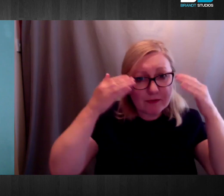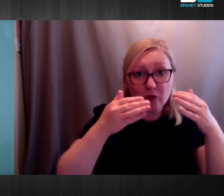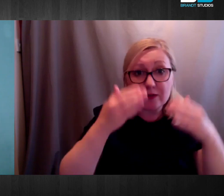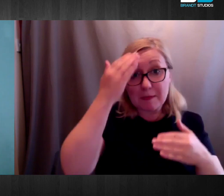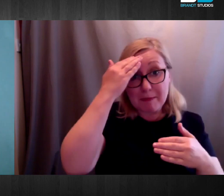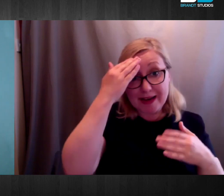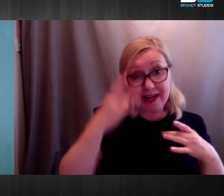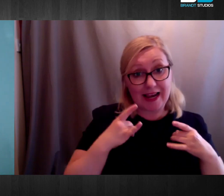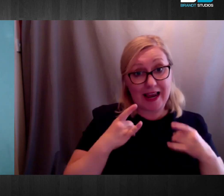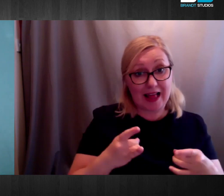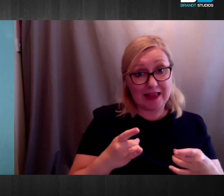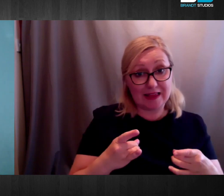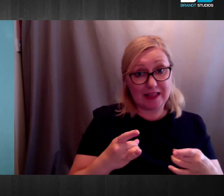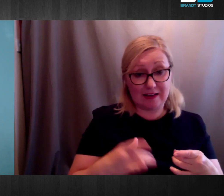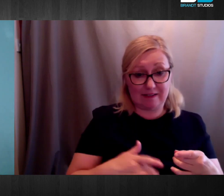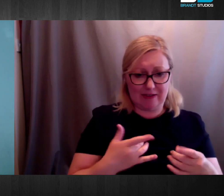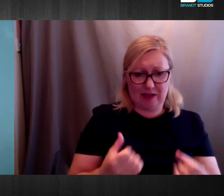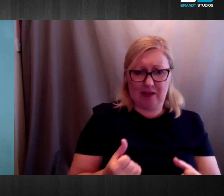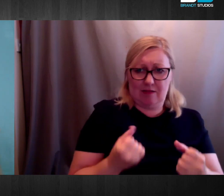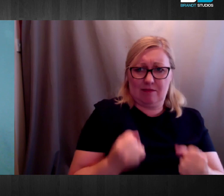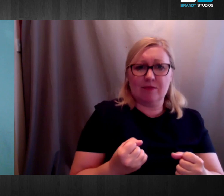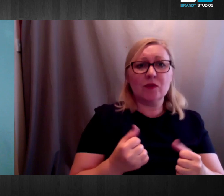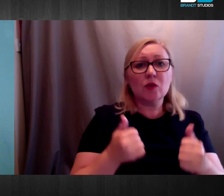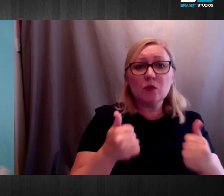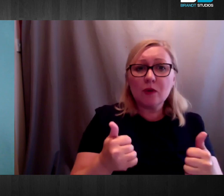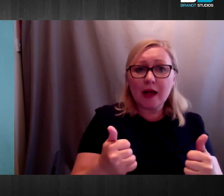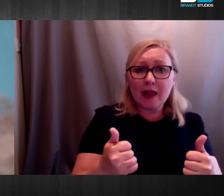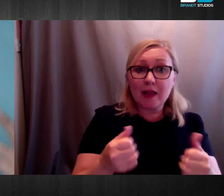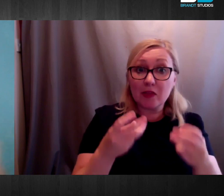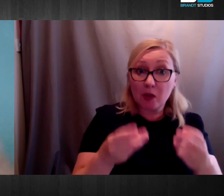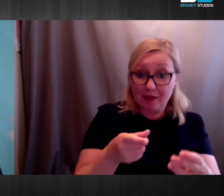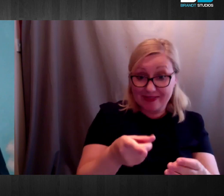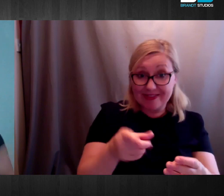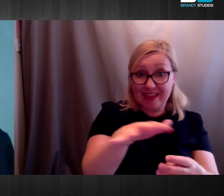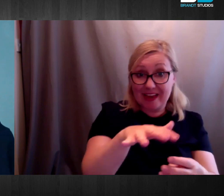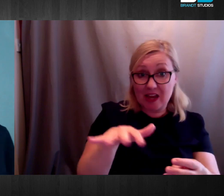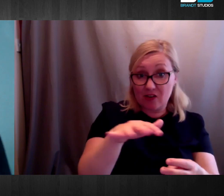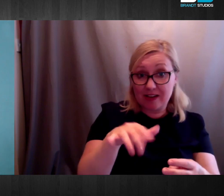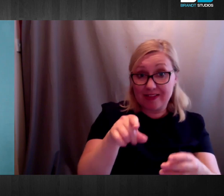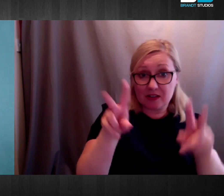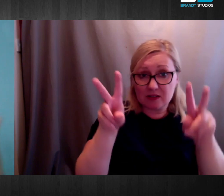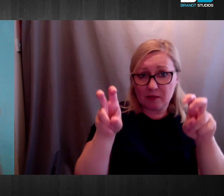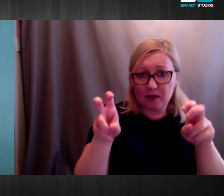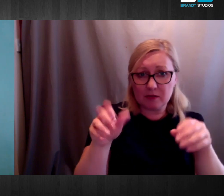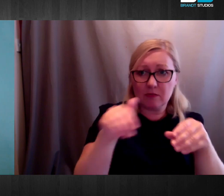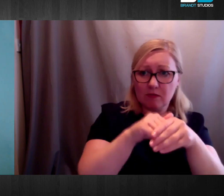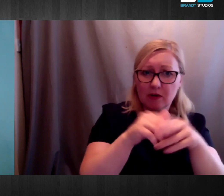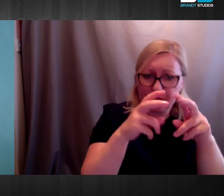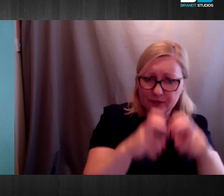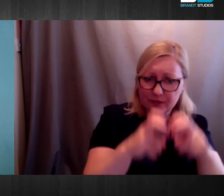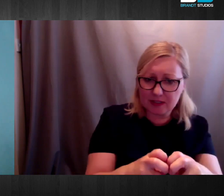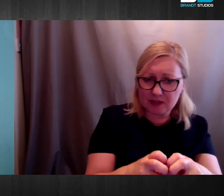for that to be taken into account. Why we do research, the Twitter campaign that Anne's